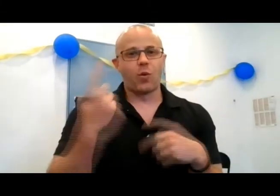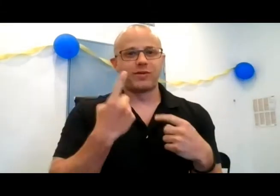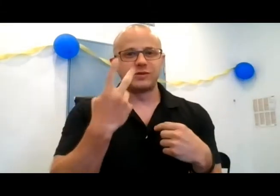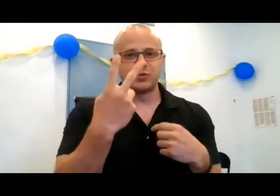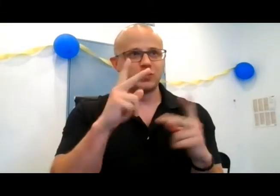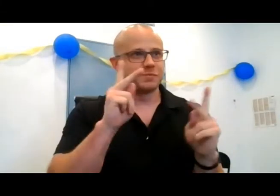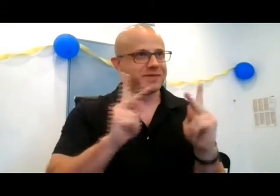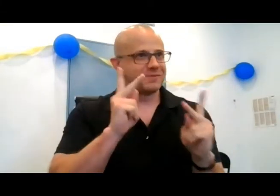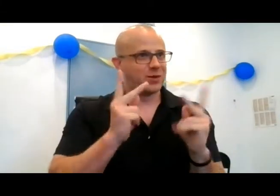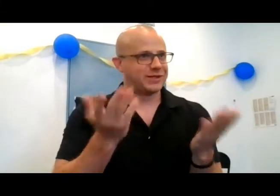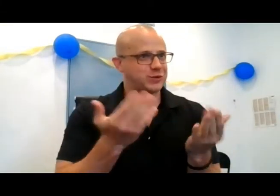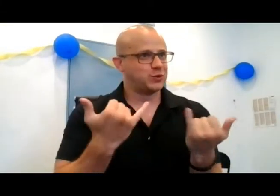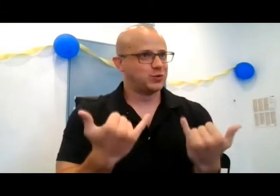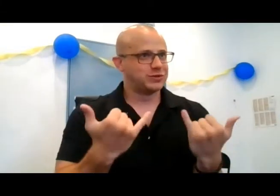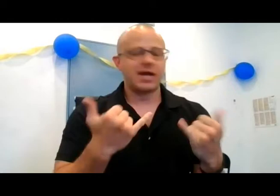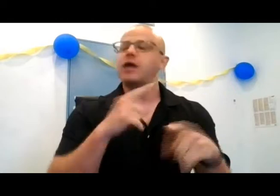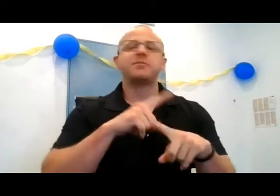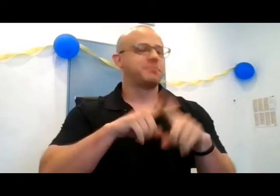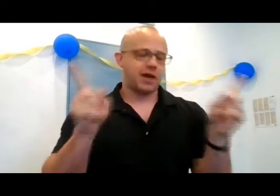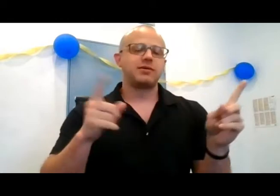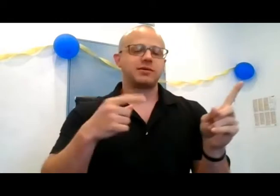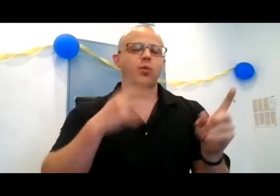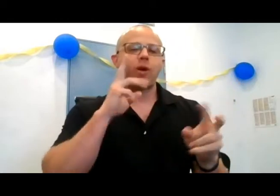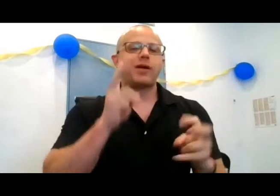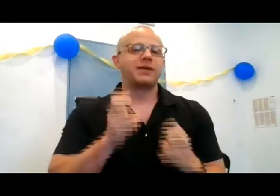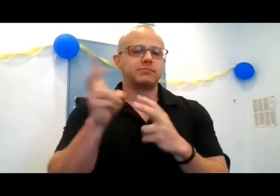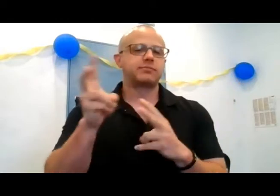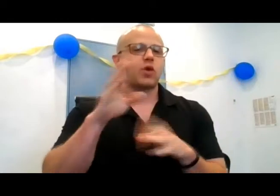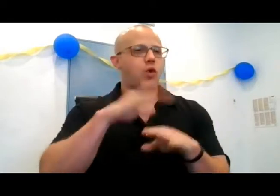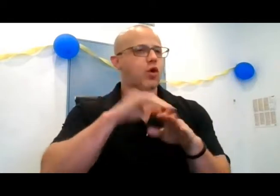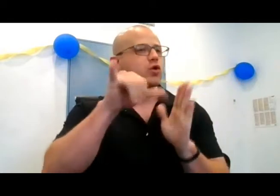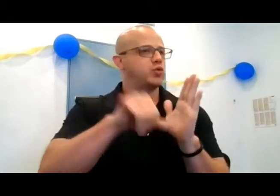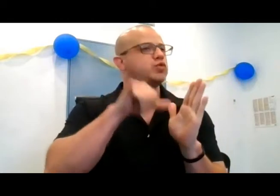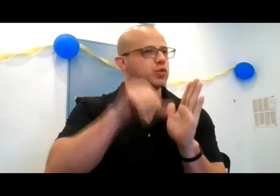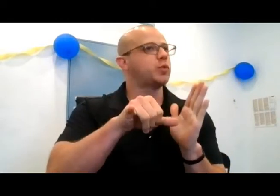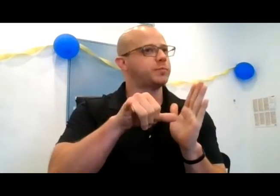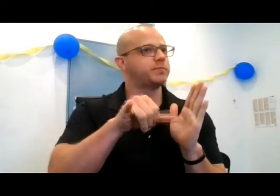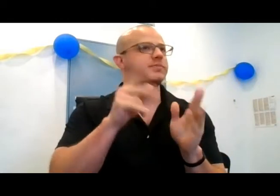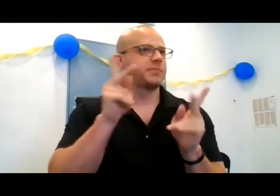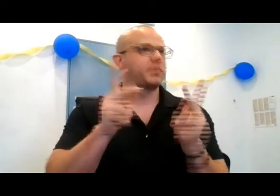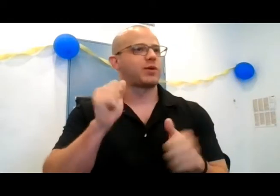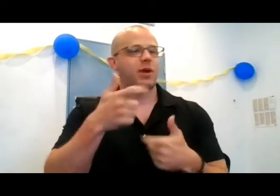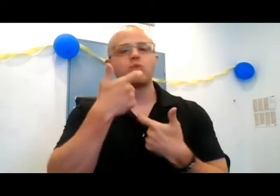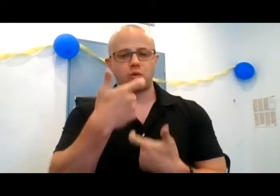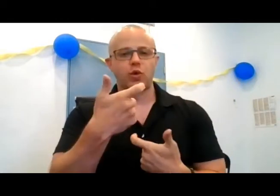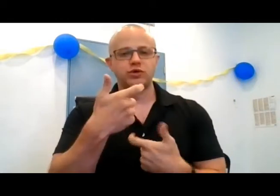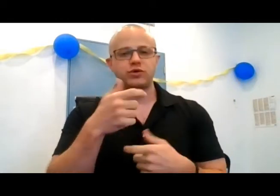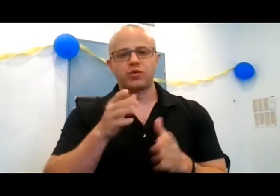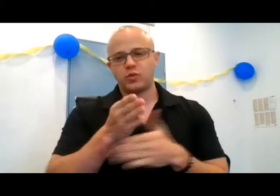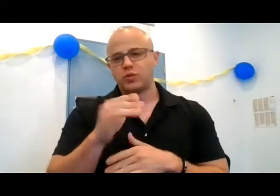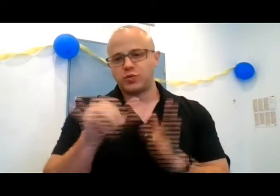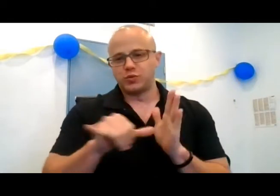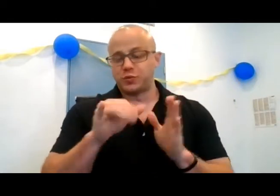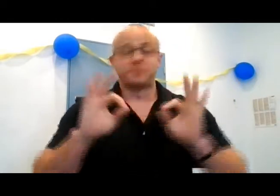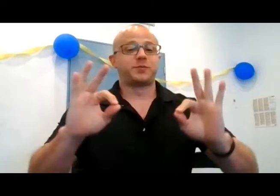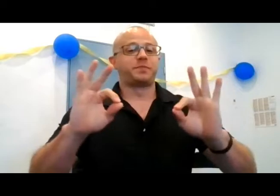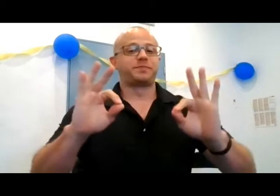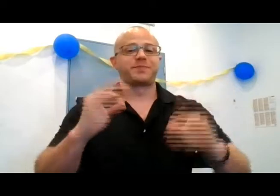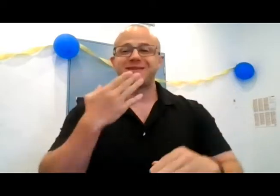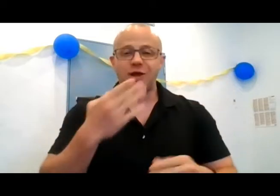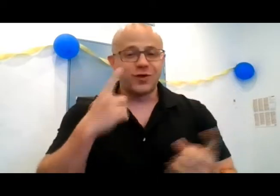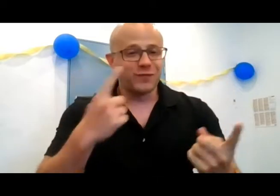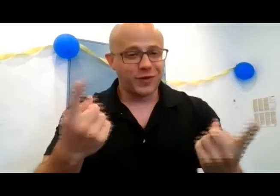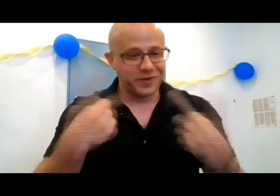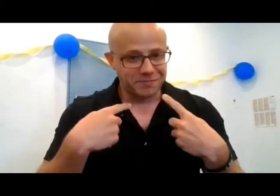Hello, everyone. I know there's only 2 people today, but I will be uploading it to